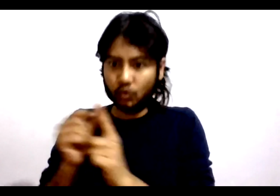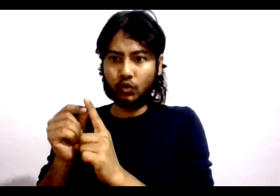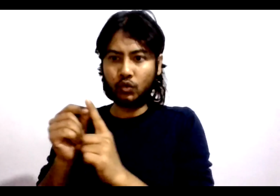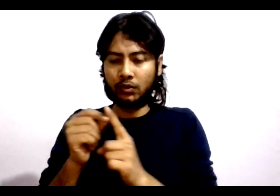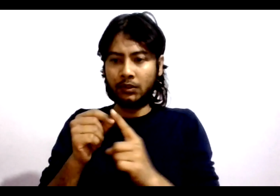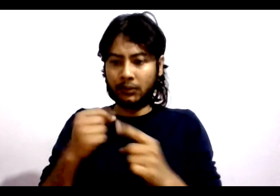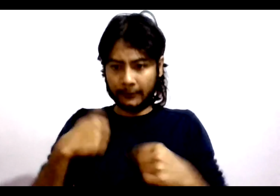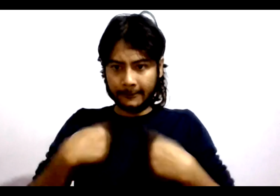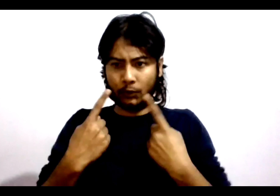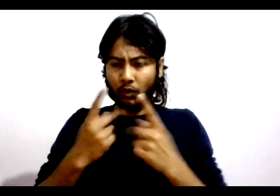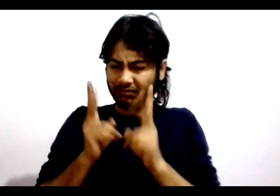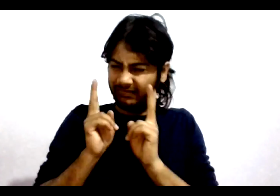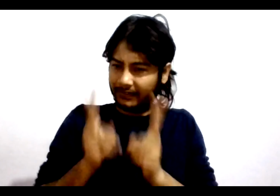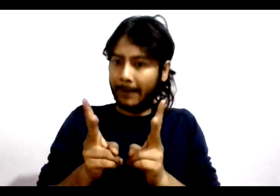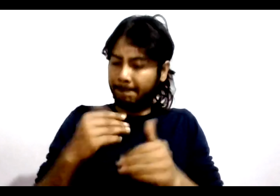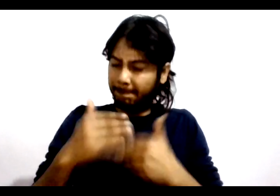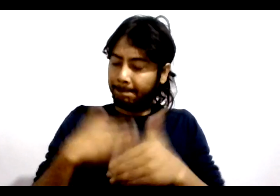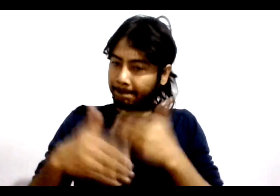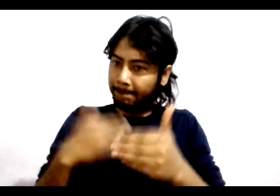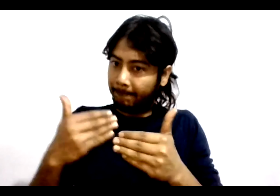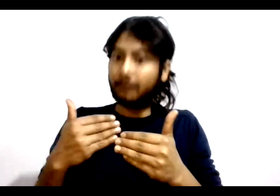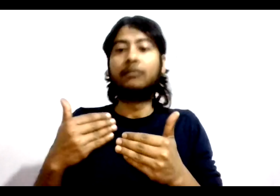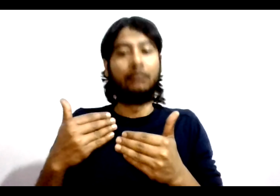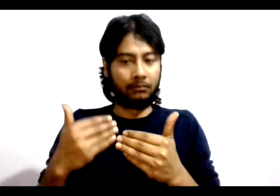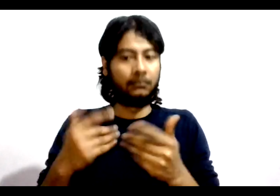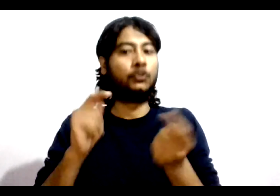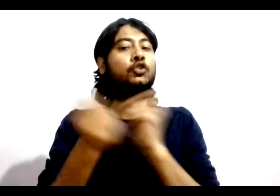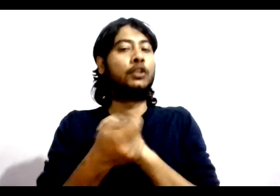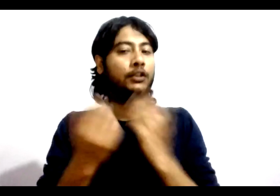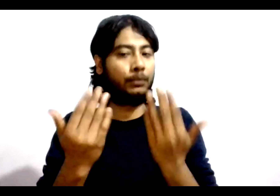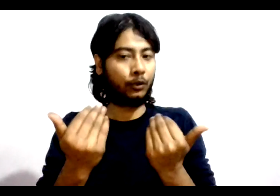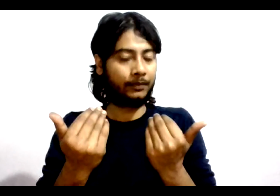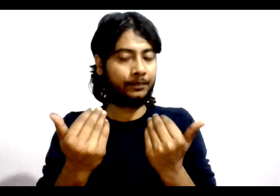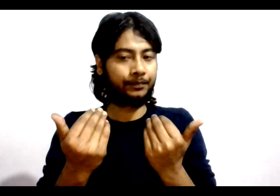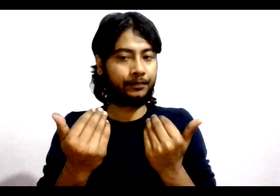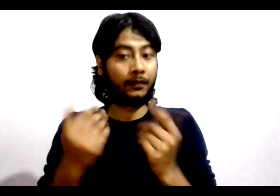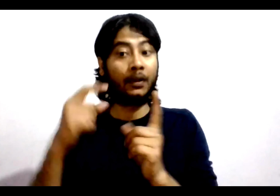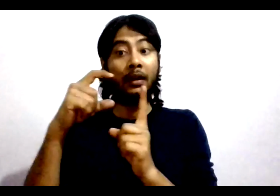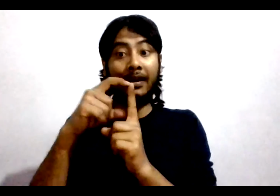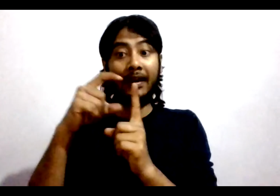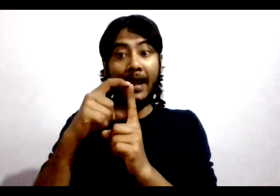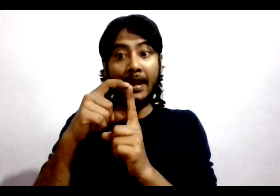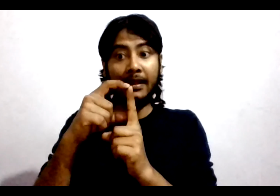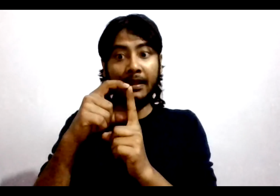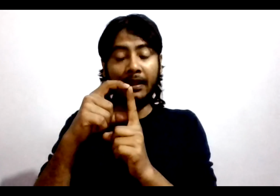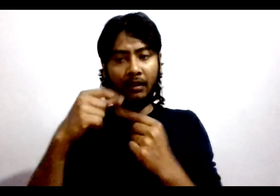doggedly, and then probably things will really move. And in Delhi, we found at a lot of places there are beepers, there are